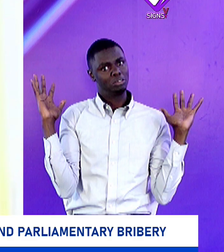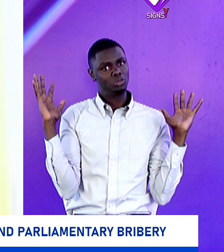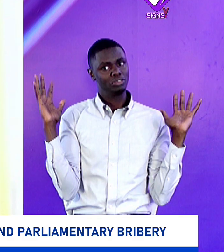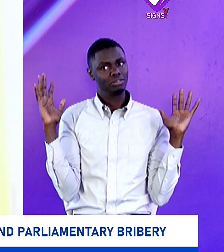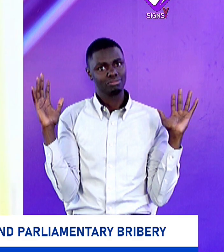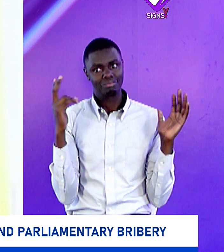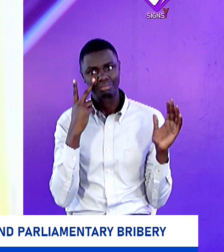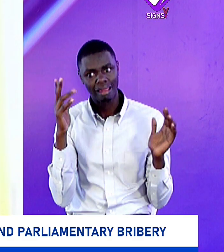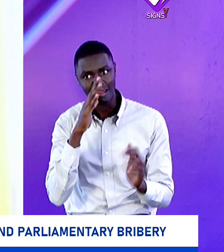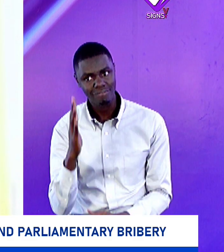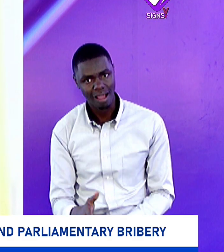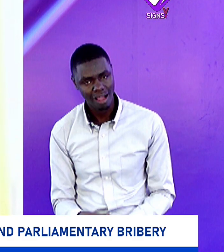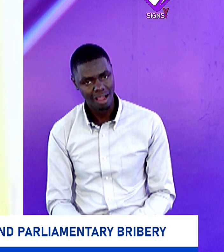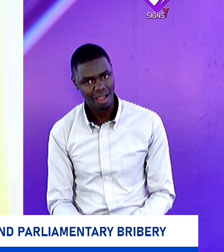have